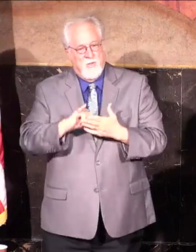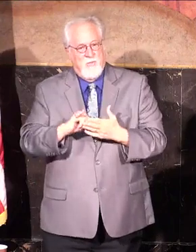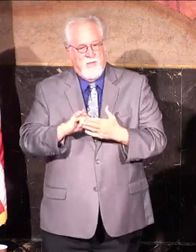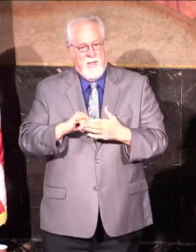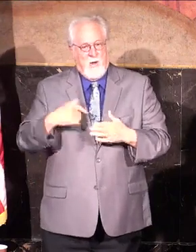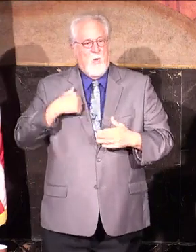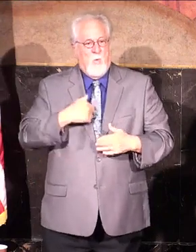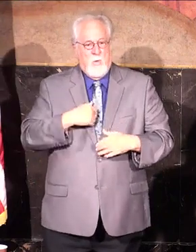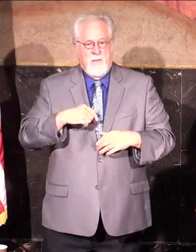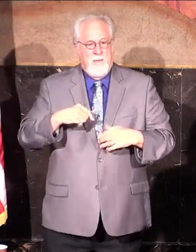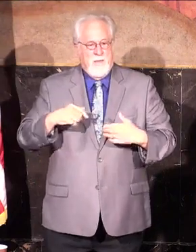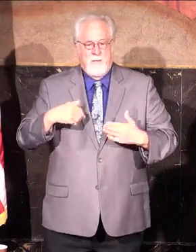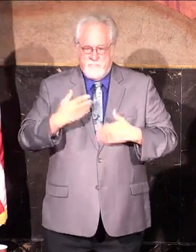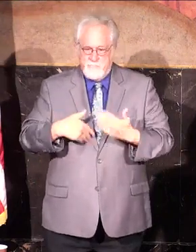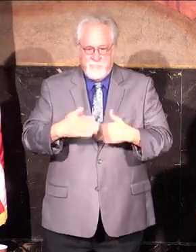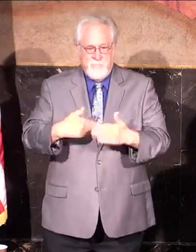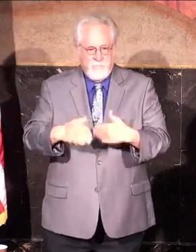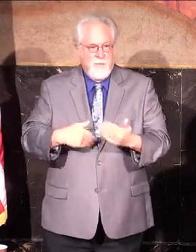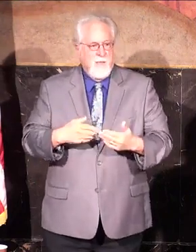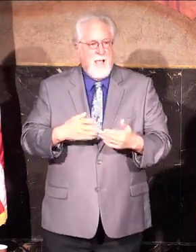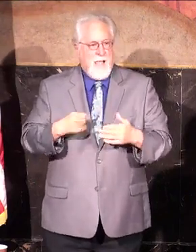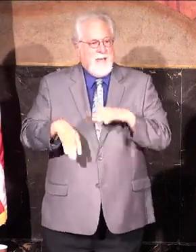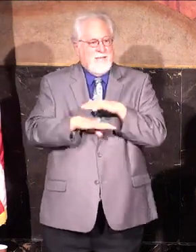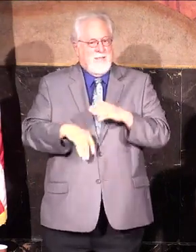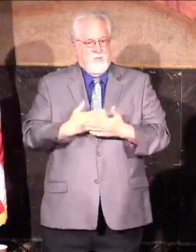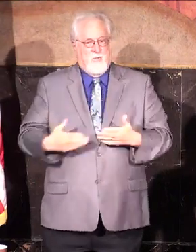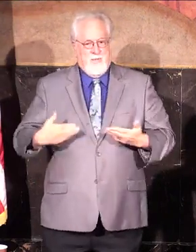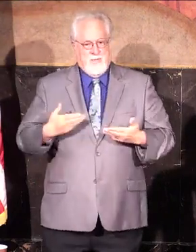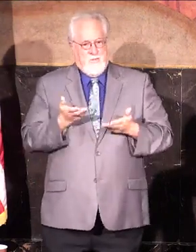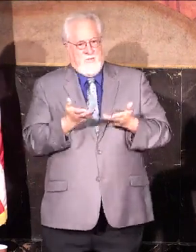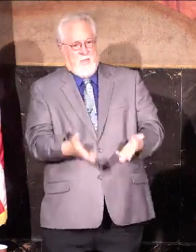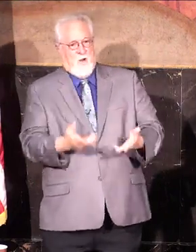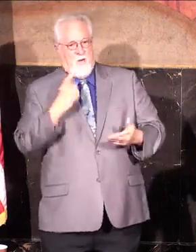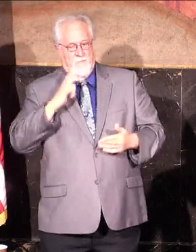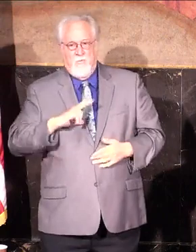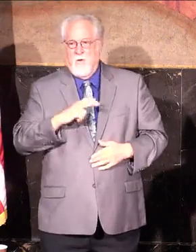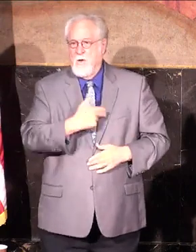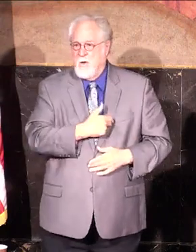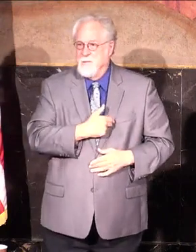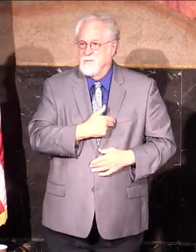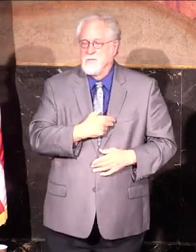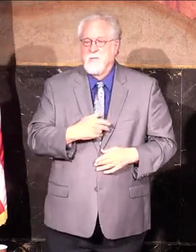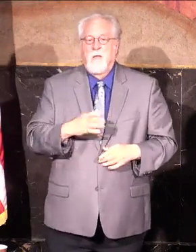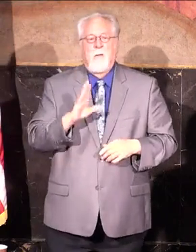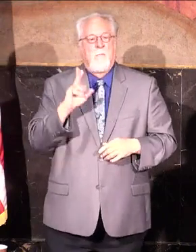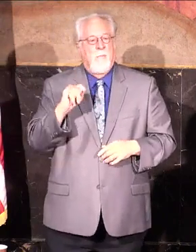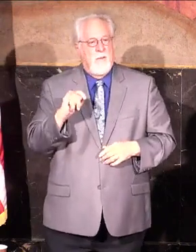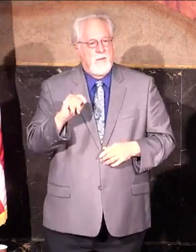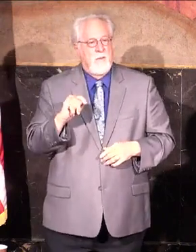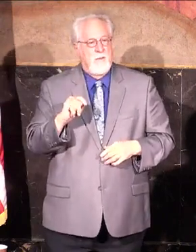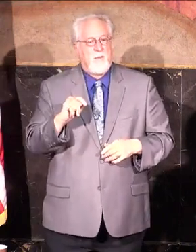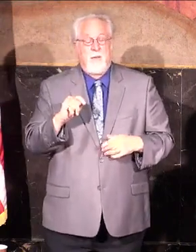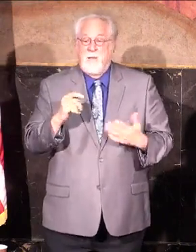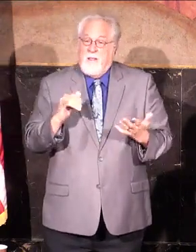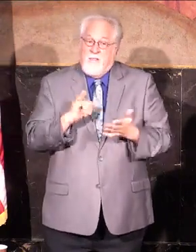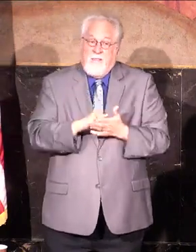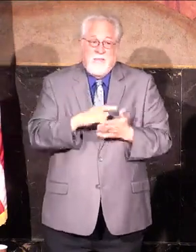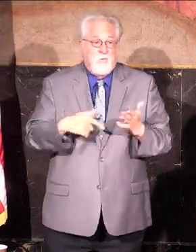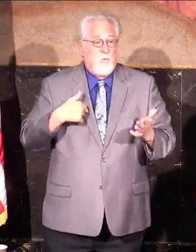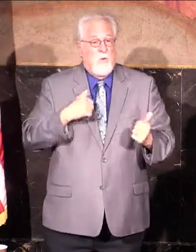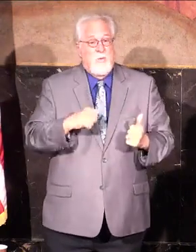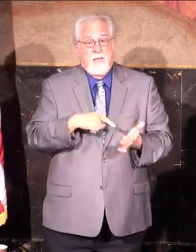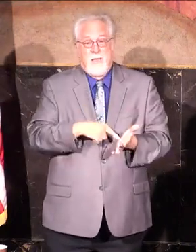kept functioning and that the most essential things were available to the people of Louisiana, but it is what we can afford. It's